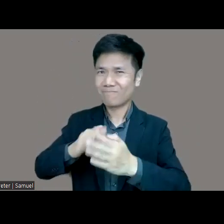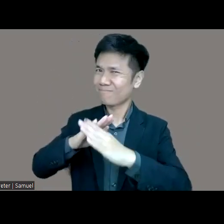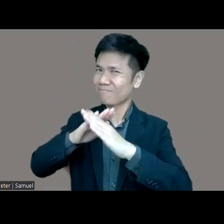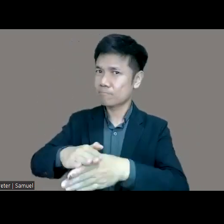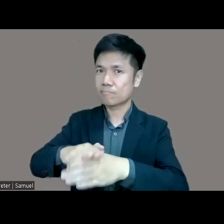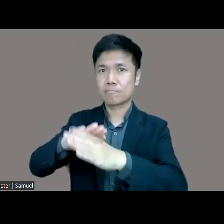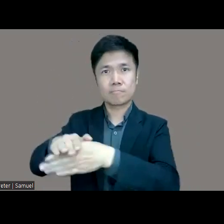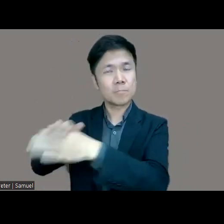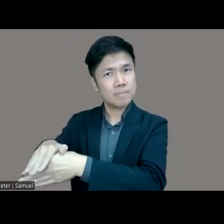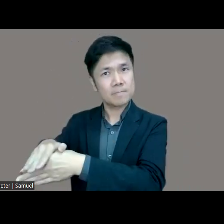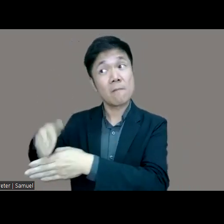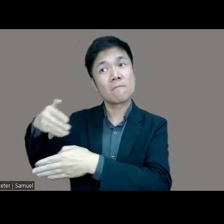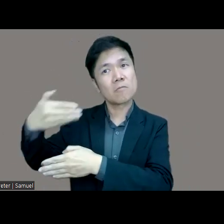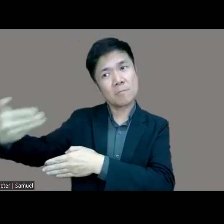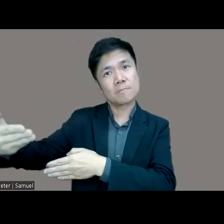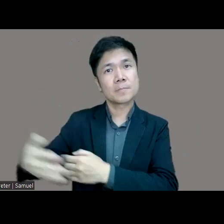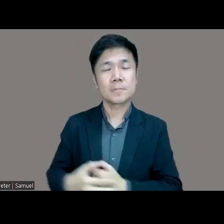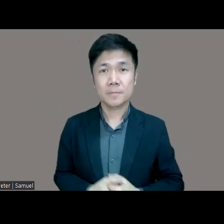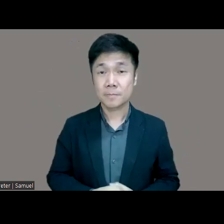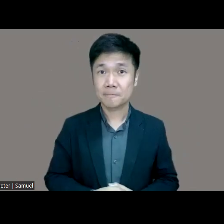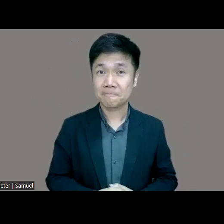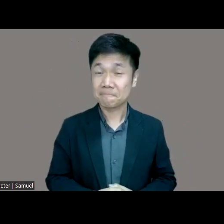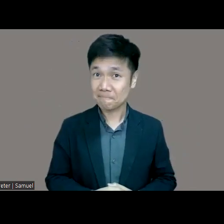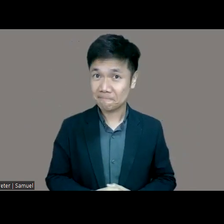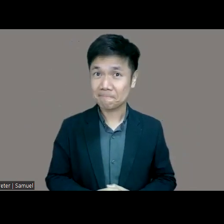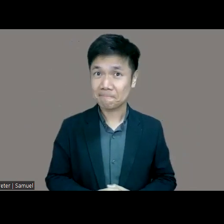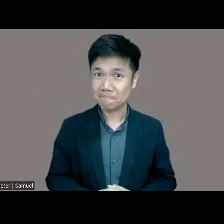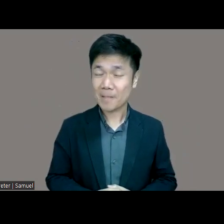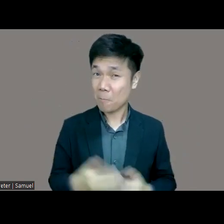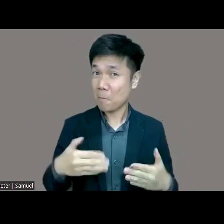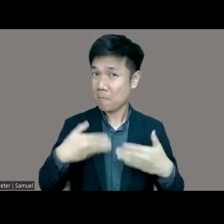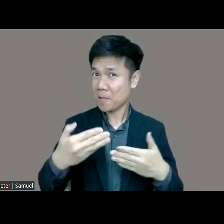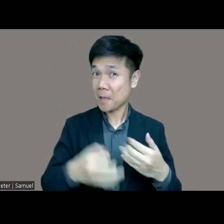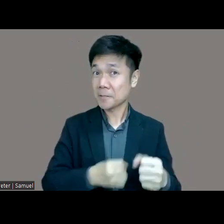sharing. Because I think that's something that we have and we can use a lot next year.